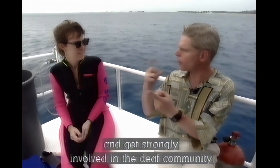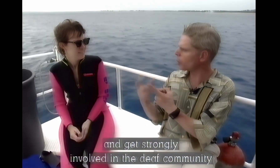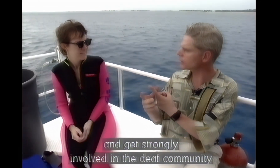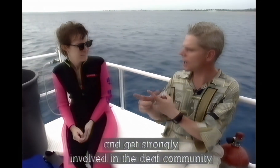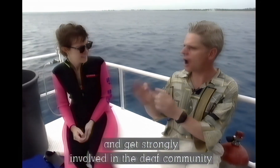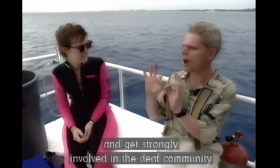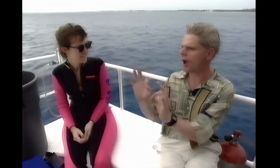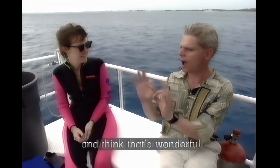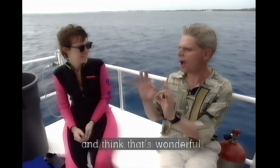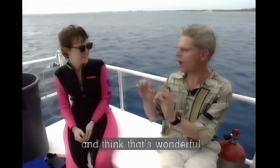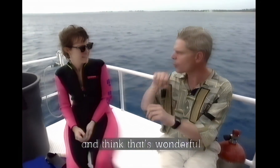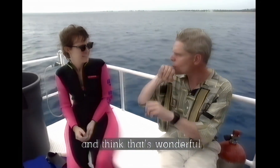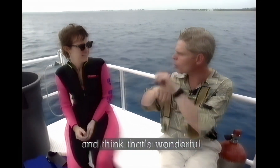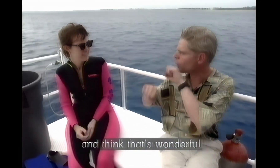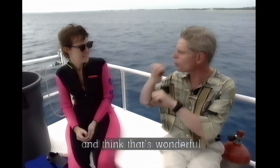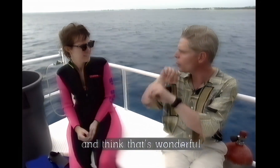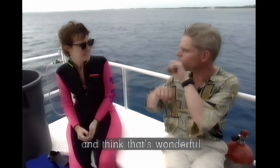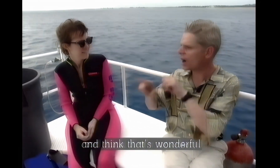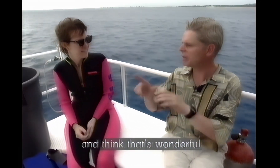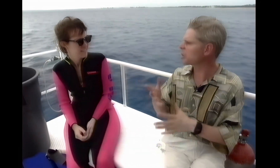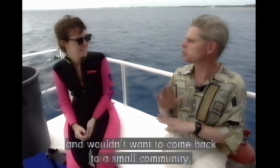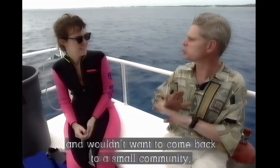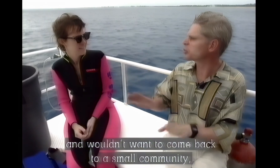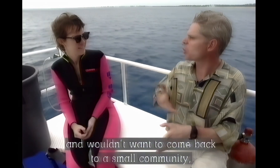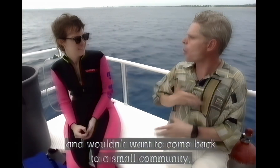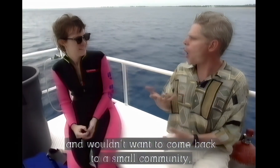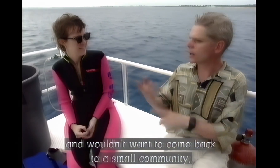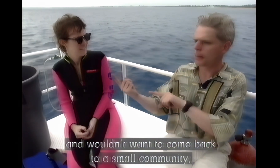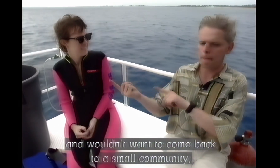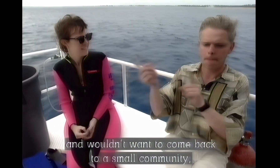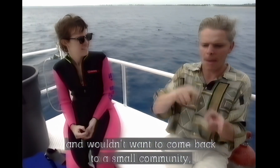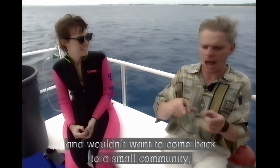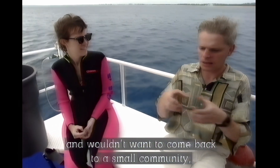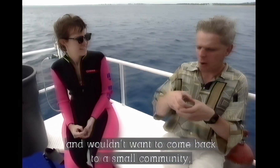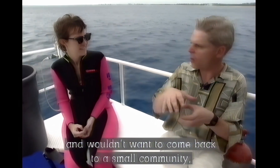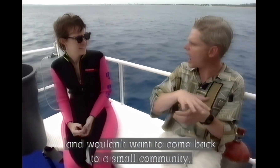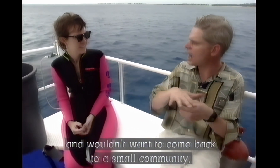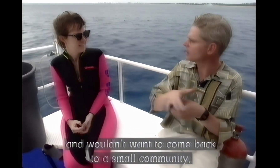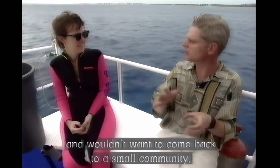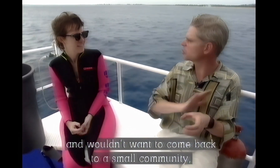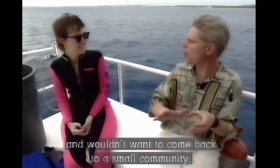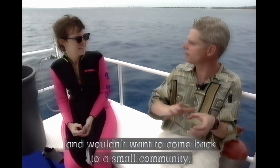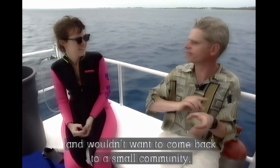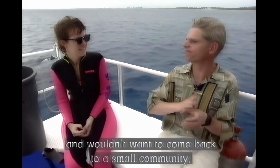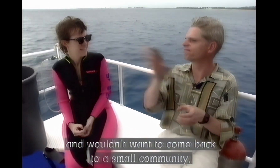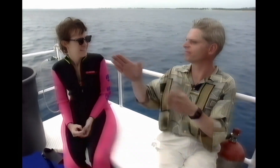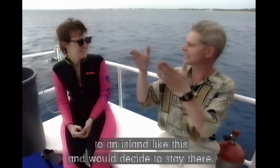wonderful and wouldn't want to come back to a small community, to an island like this, and would decide to stay there